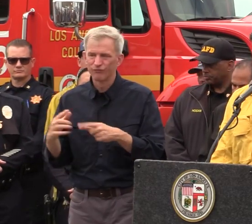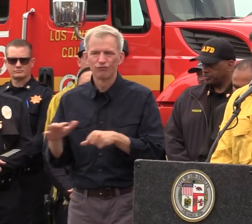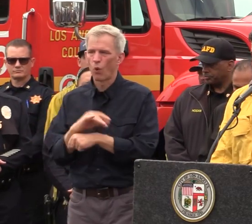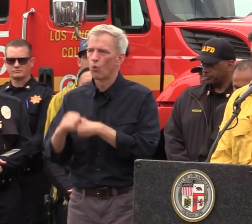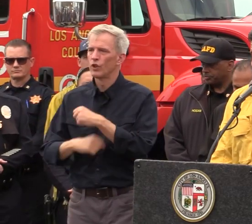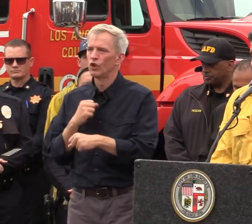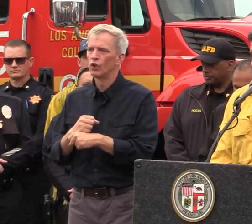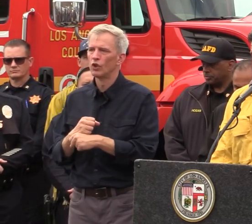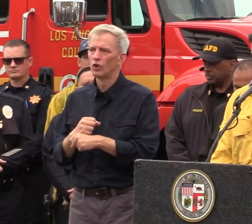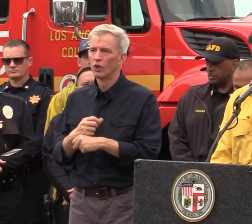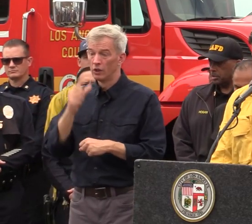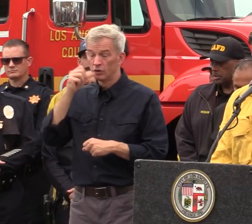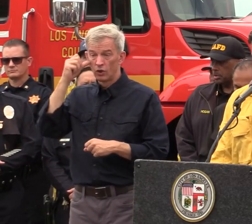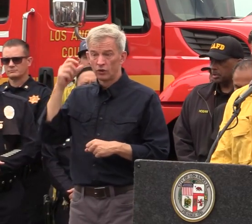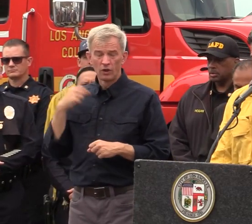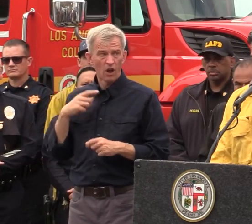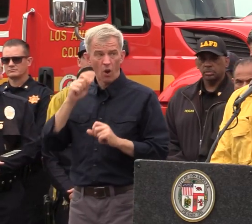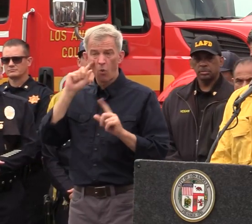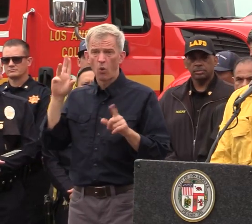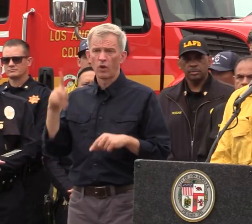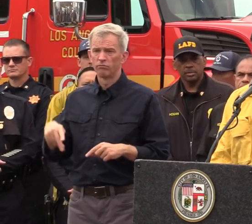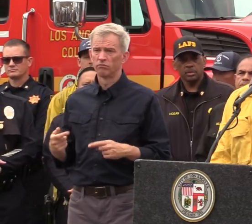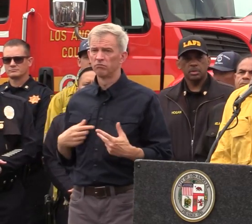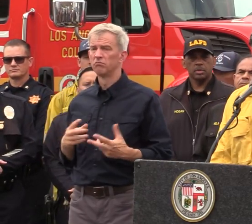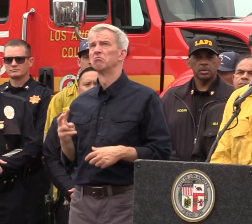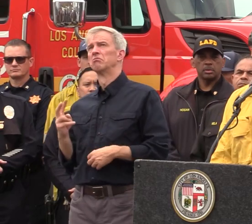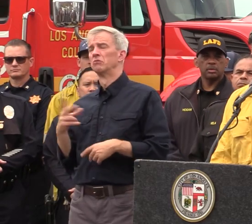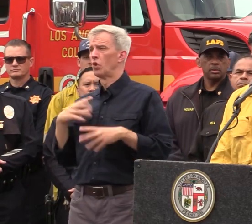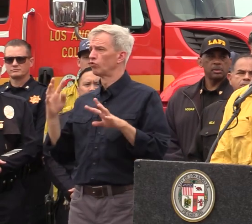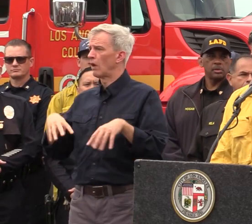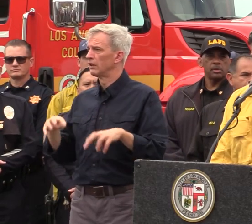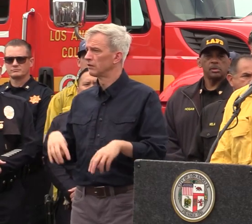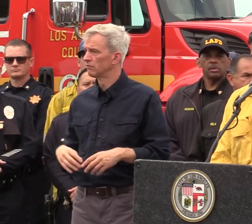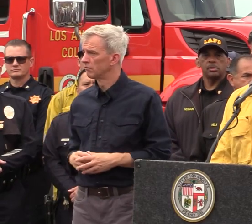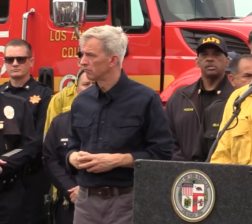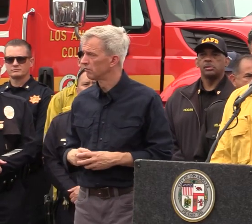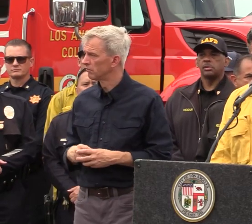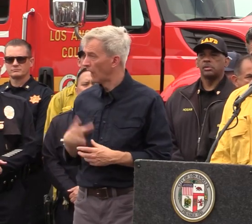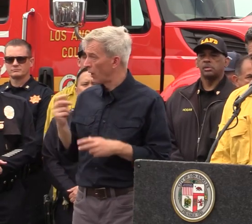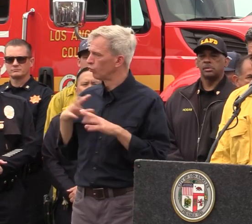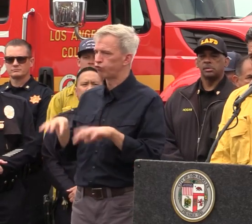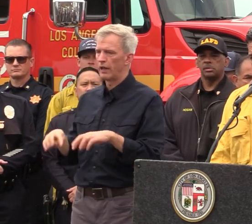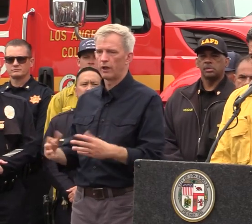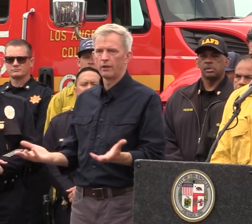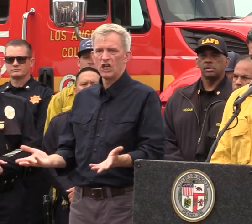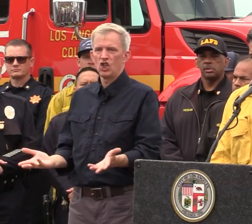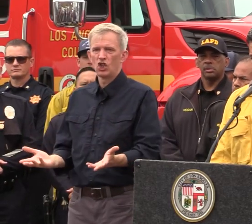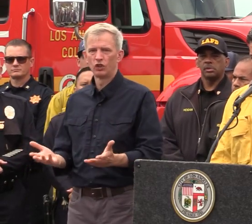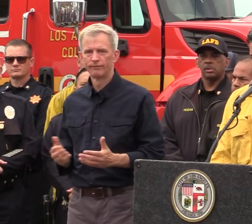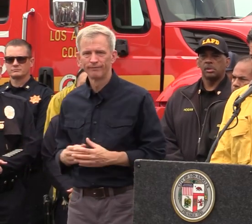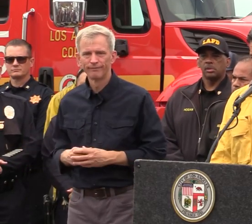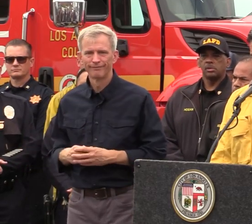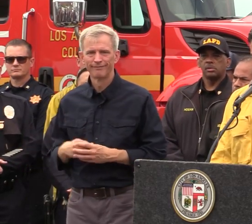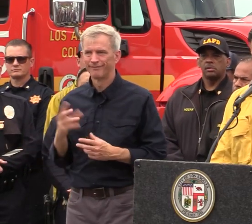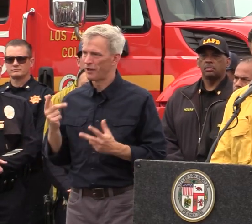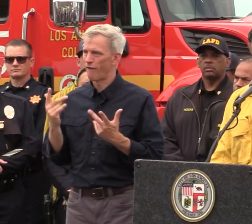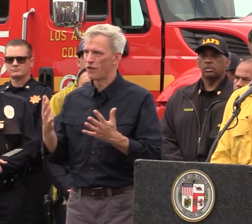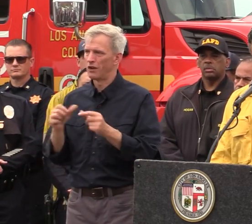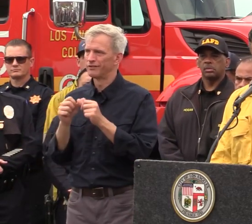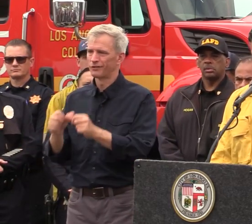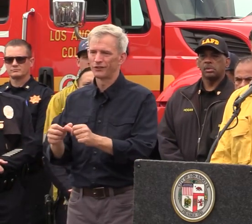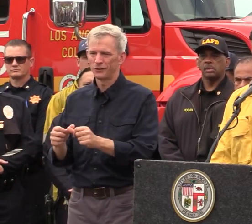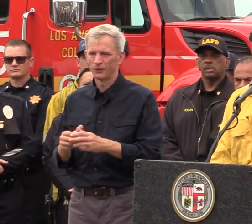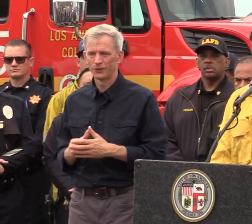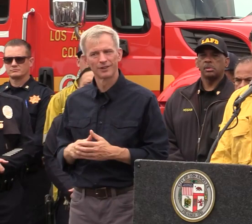yesterday, when I woke up, it was raining. And it was raining out here. And the fire is still burning. And that